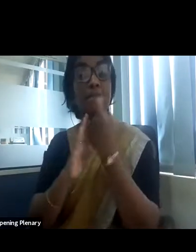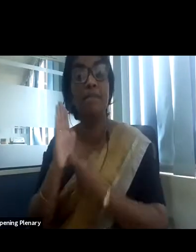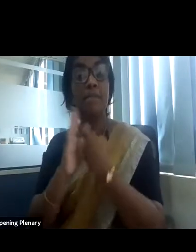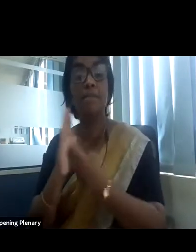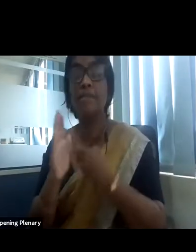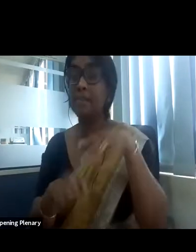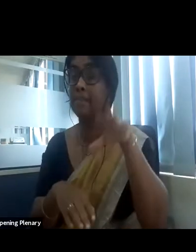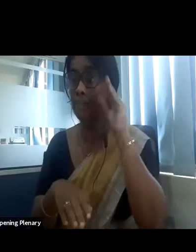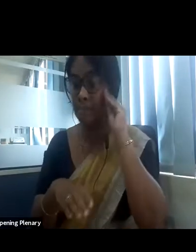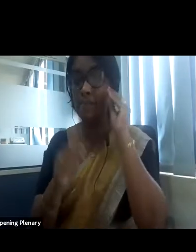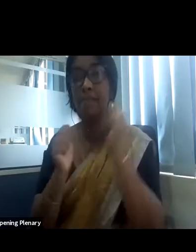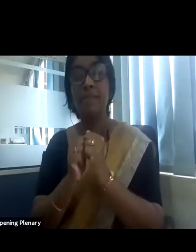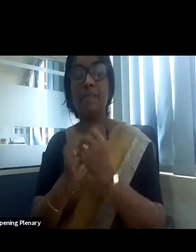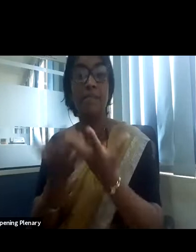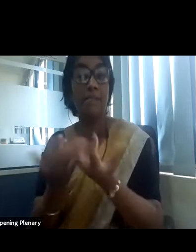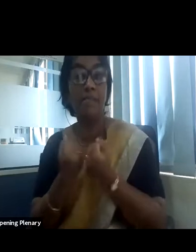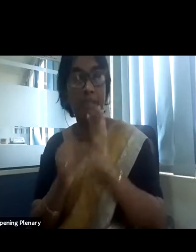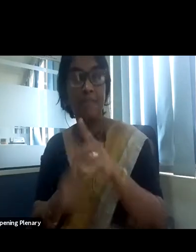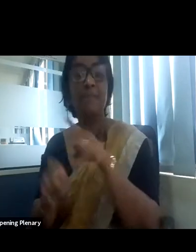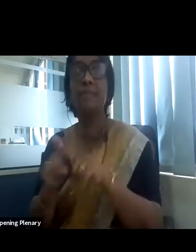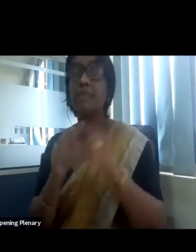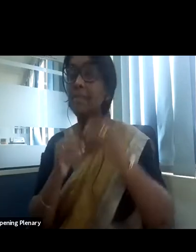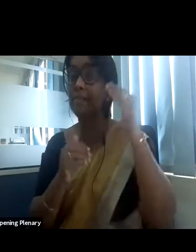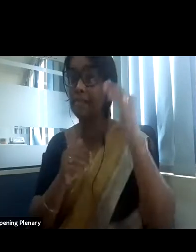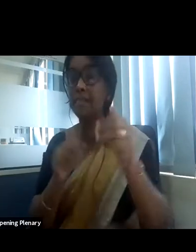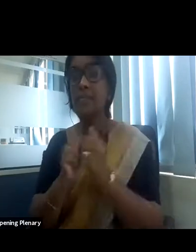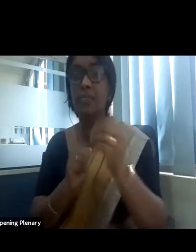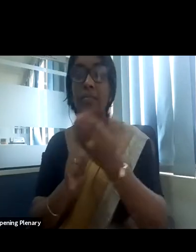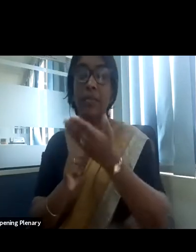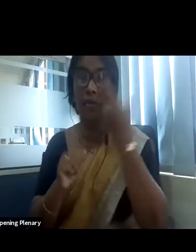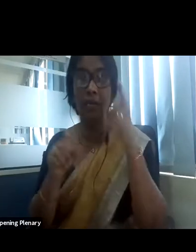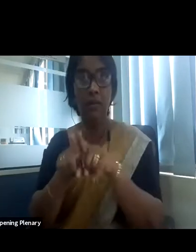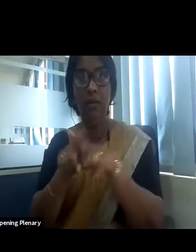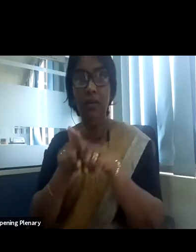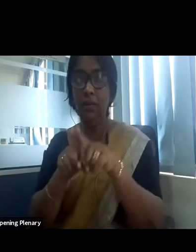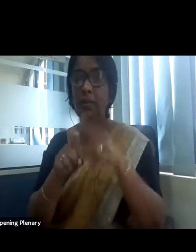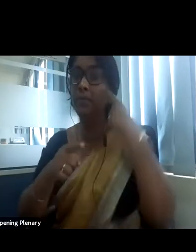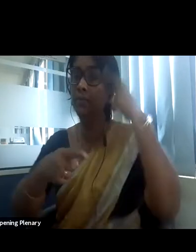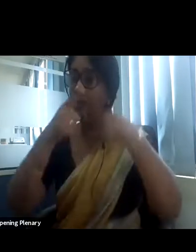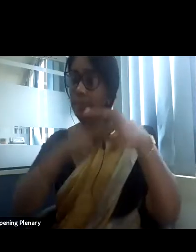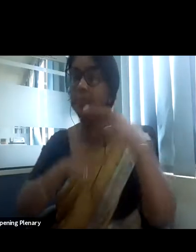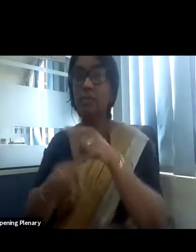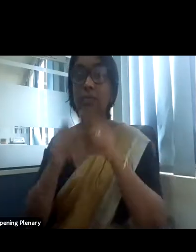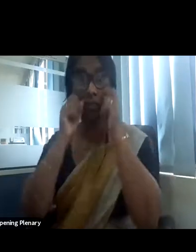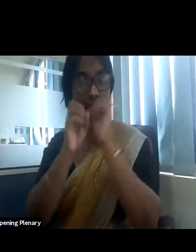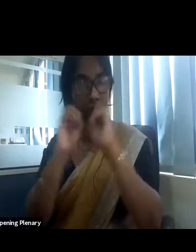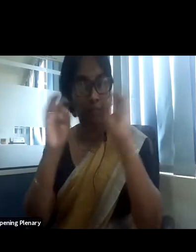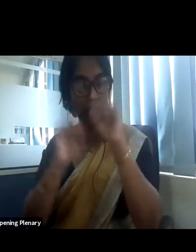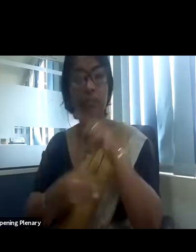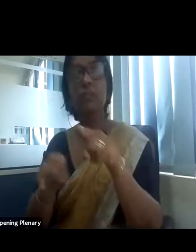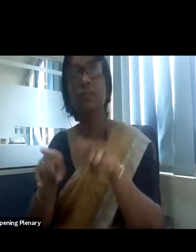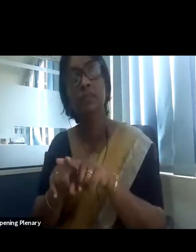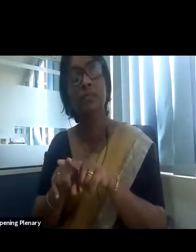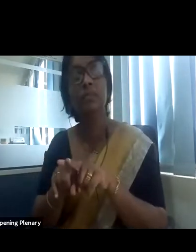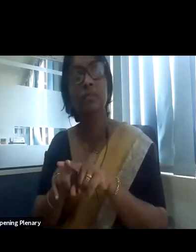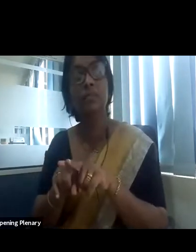future, will define the future in a very real sense. The awareness is there, but the inflection point